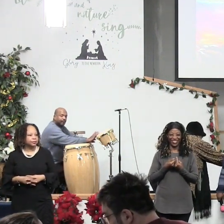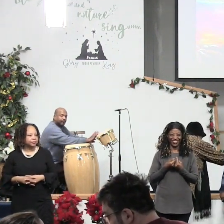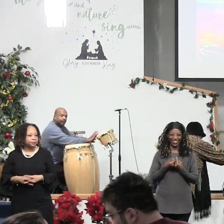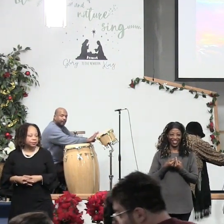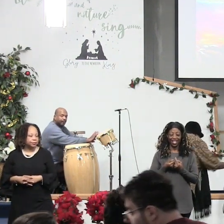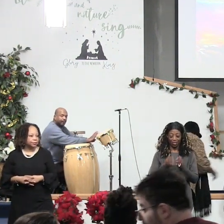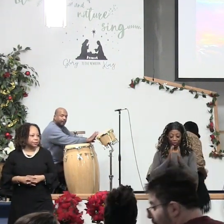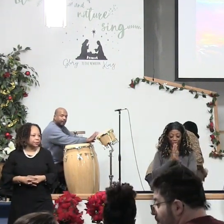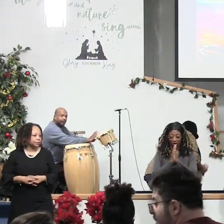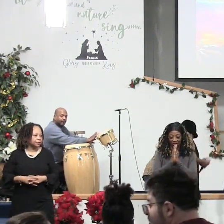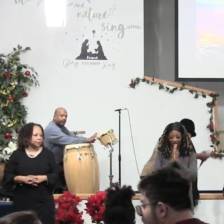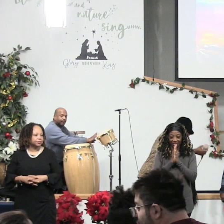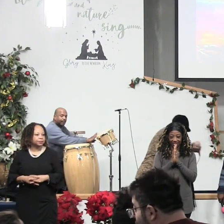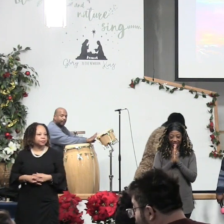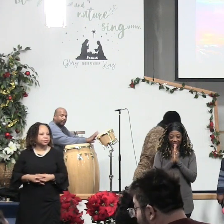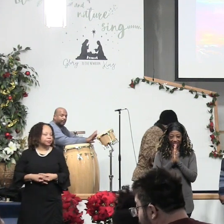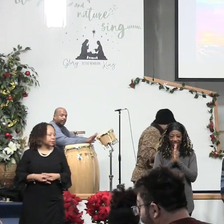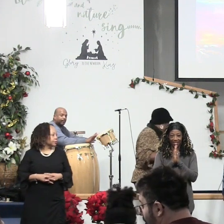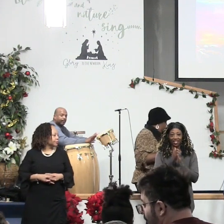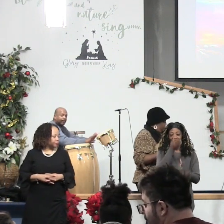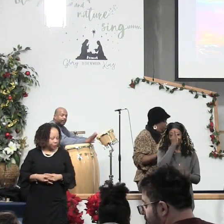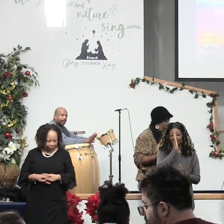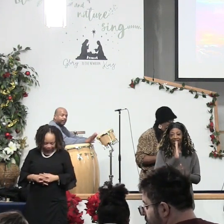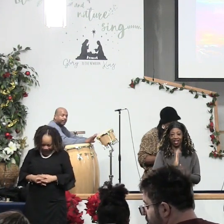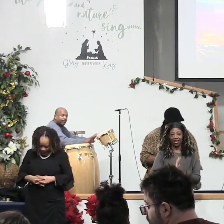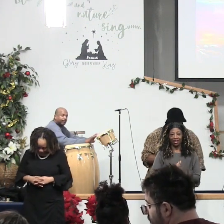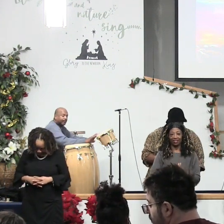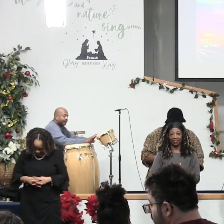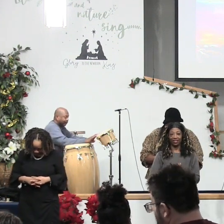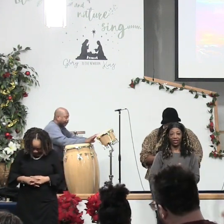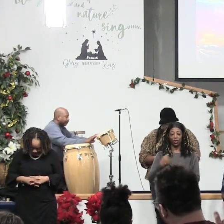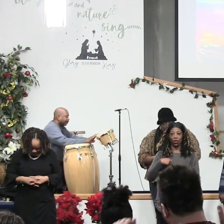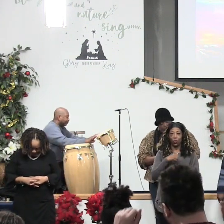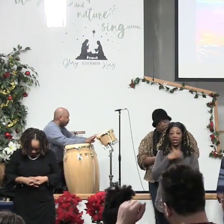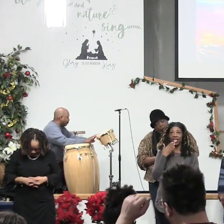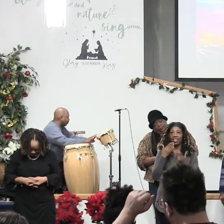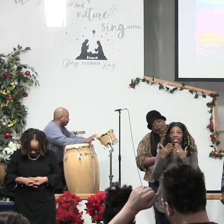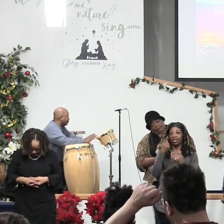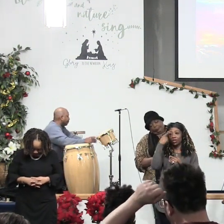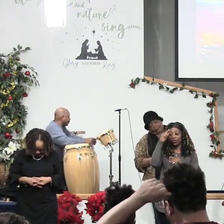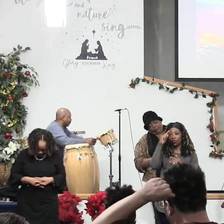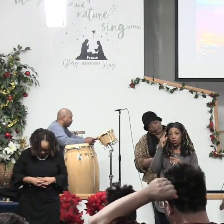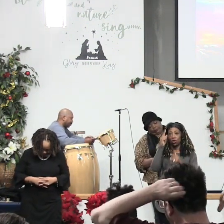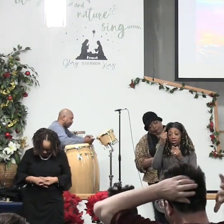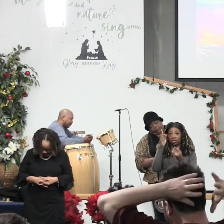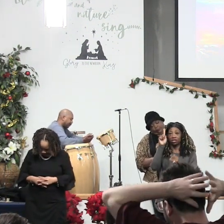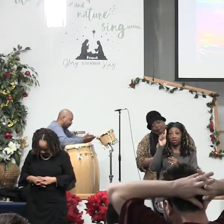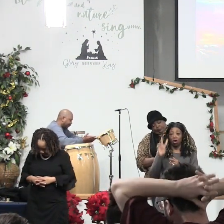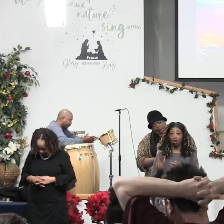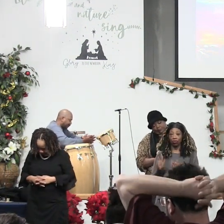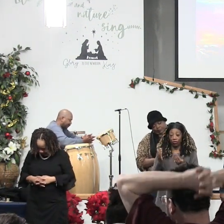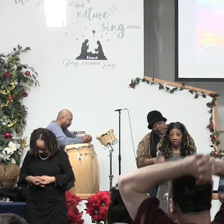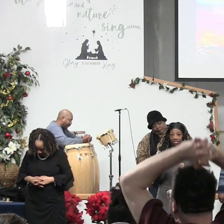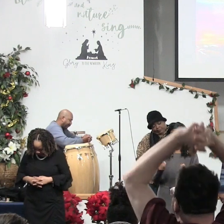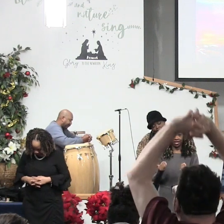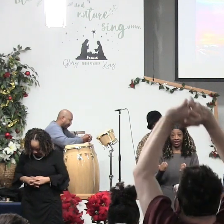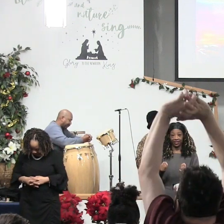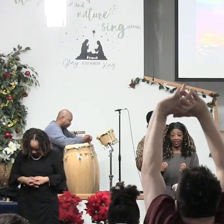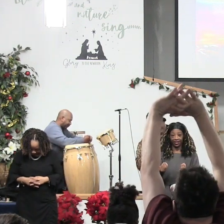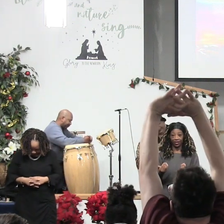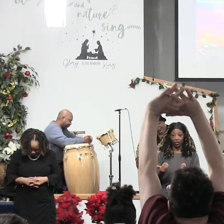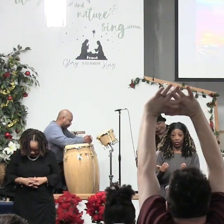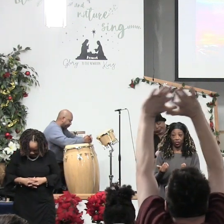Shall we pray? Dear Heavenly Father, we just thank you for this offerings that will be given, my Heavenly